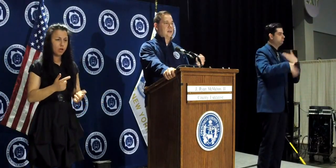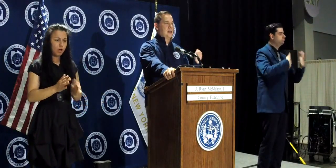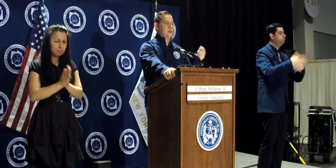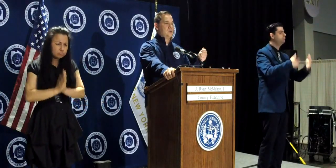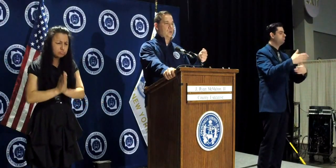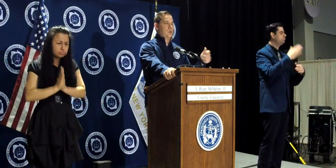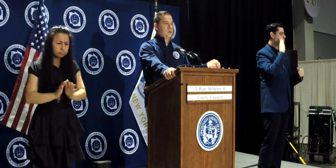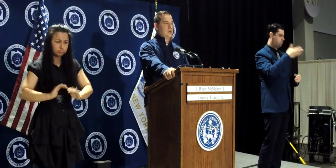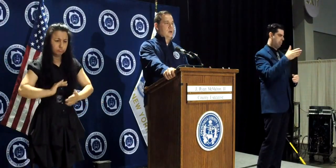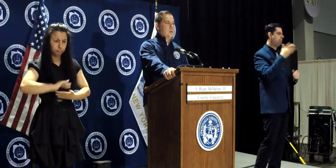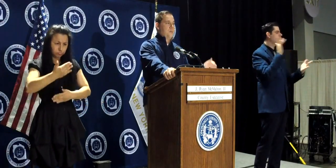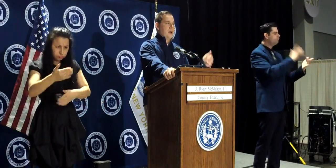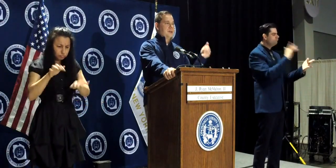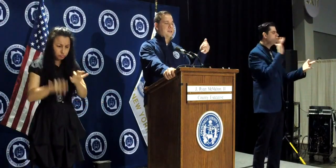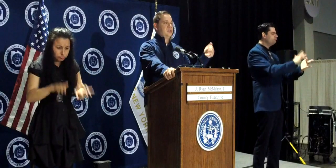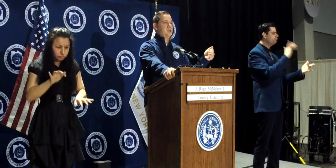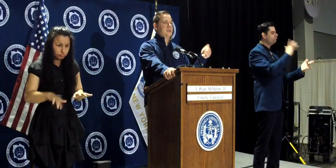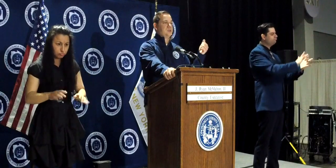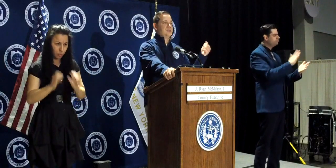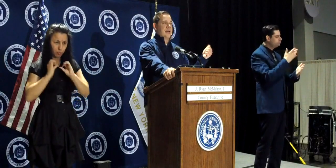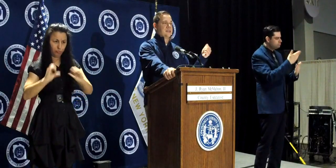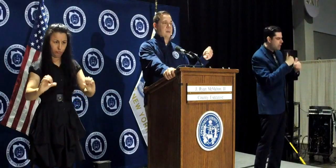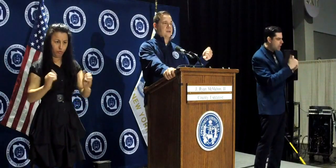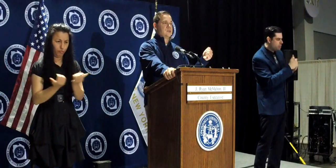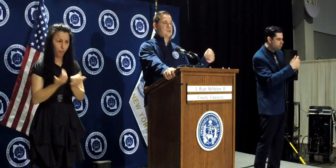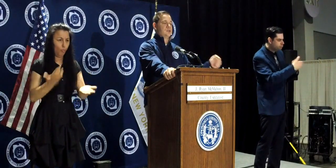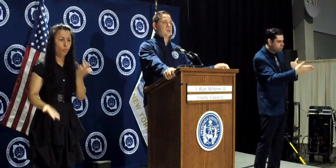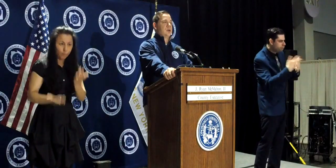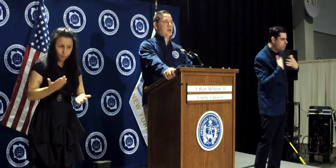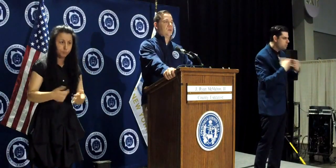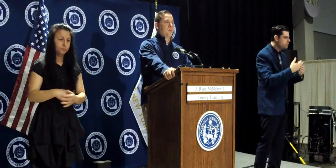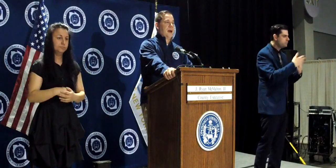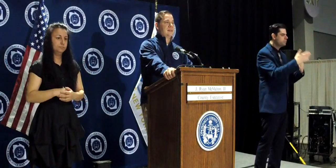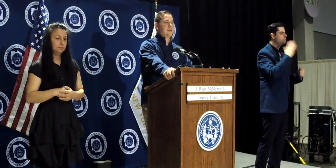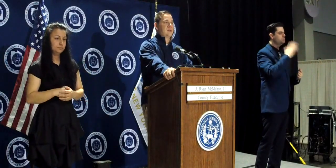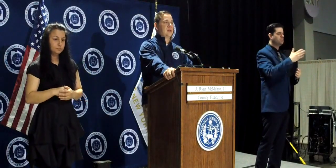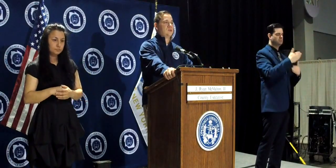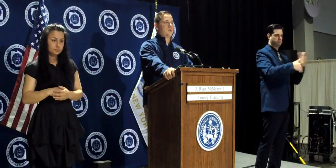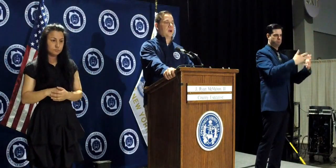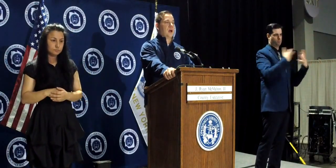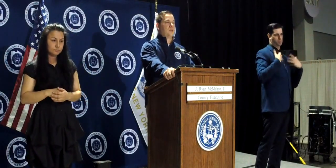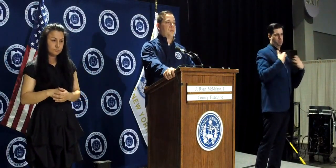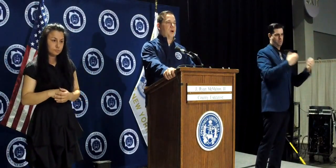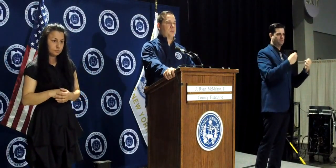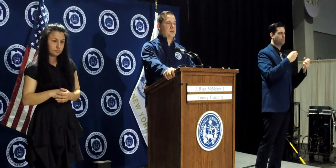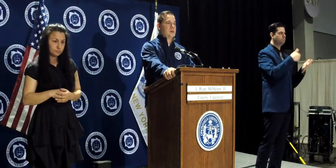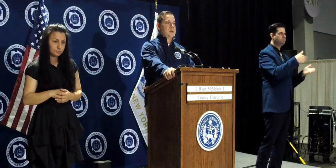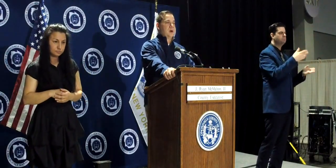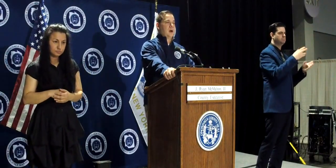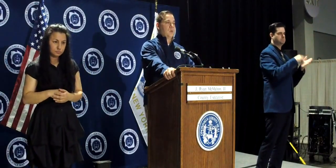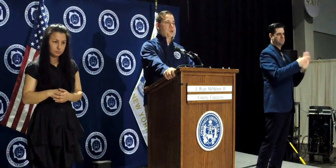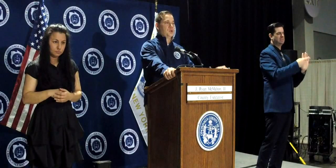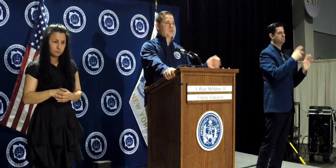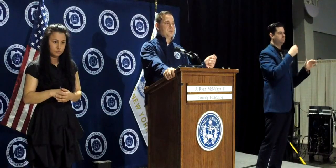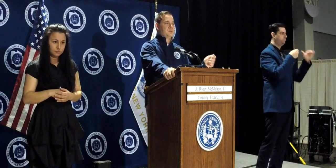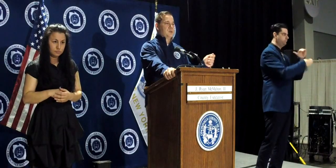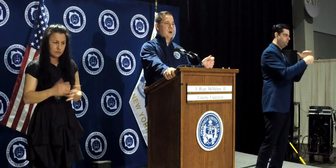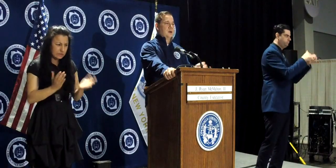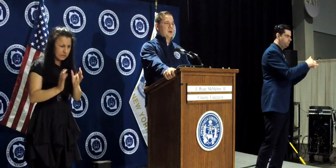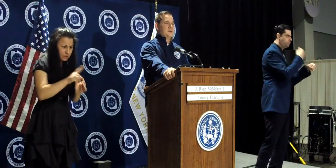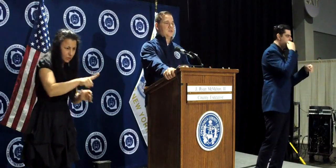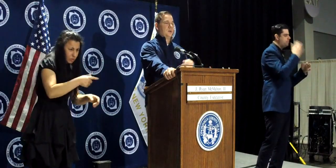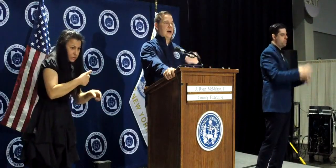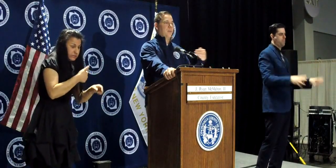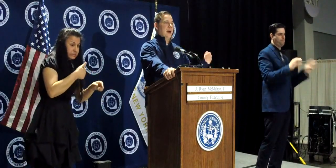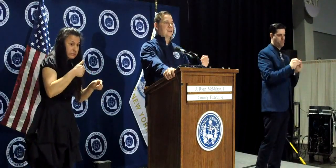this online tool, by continuing to text message if you're a positive case with our health department, what your symptoms